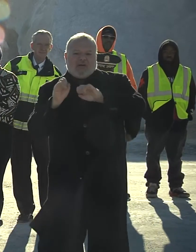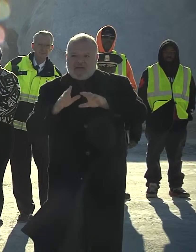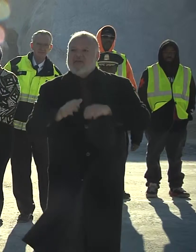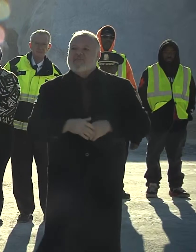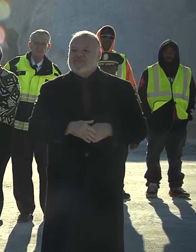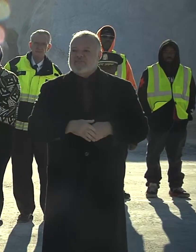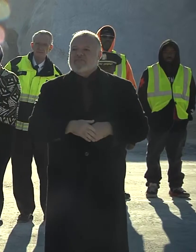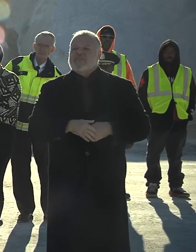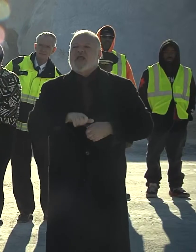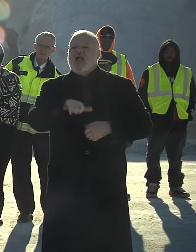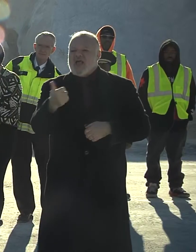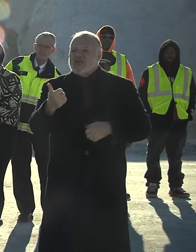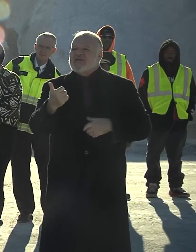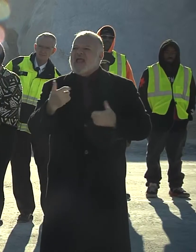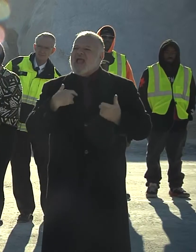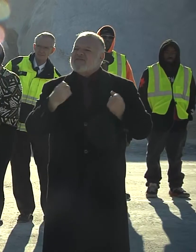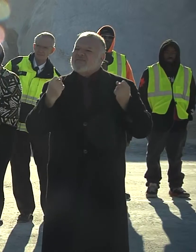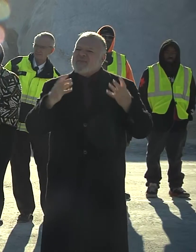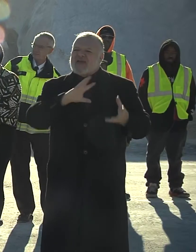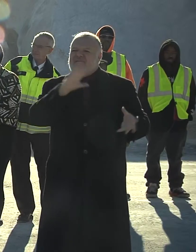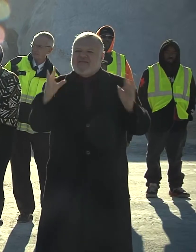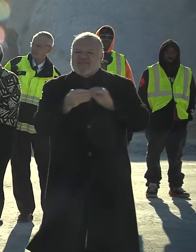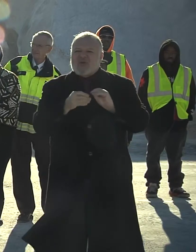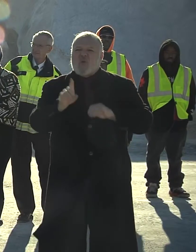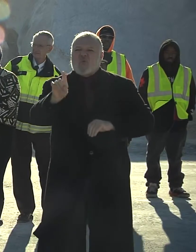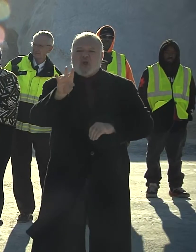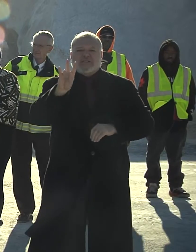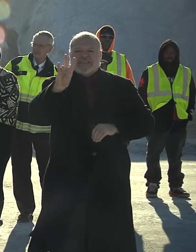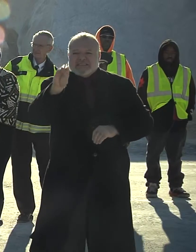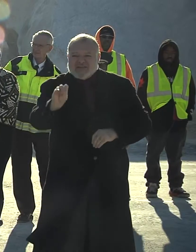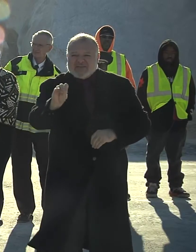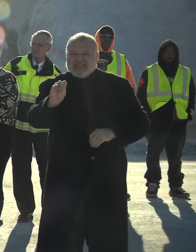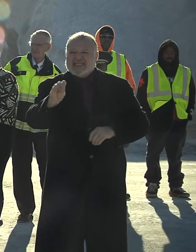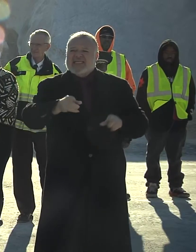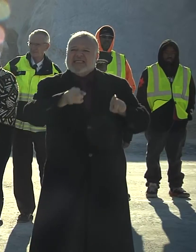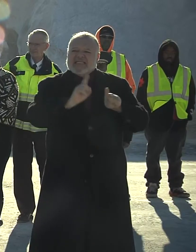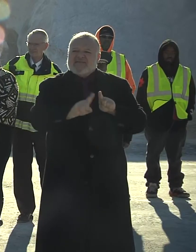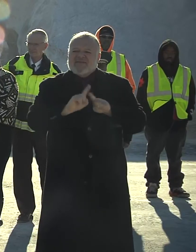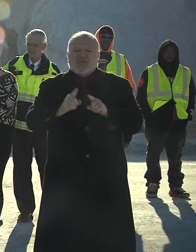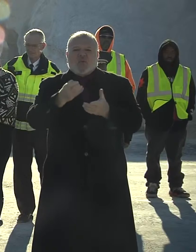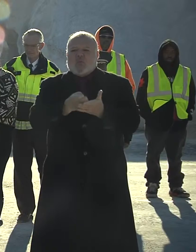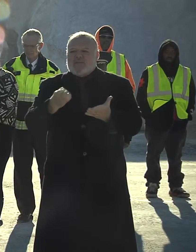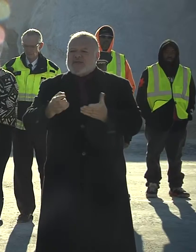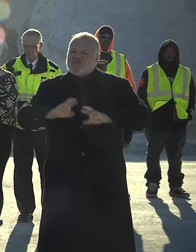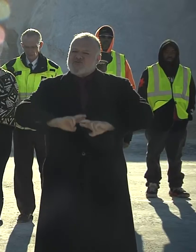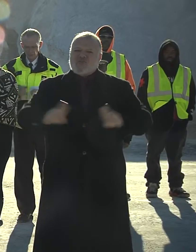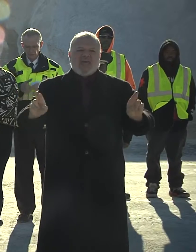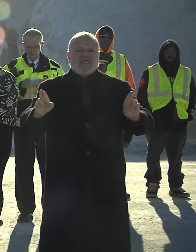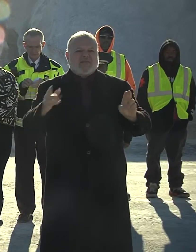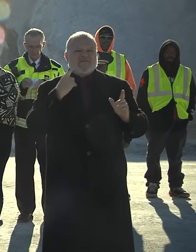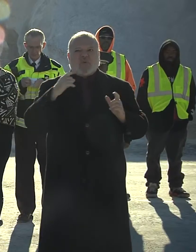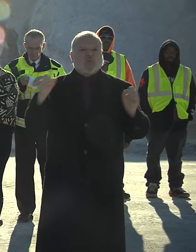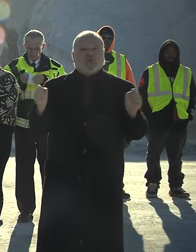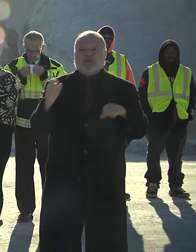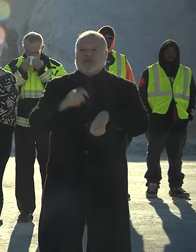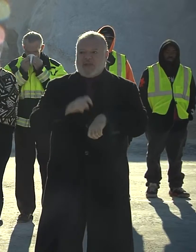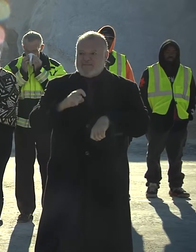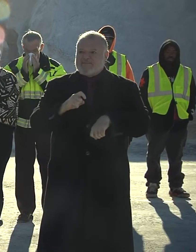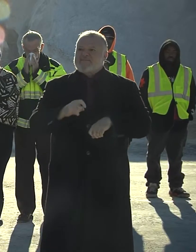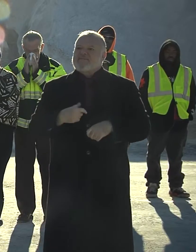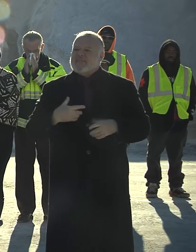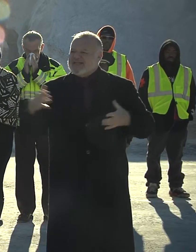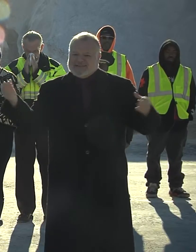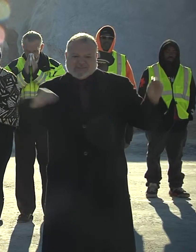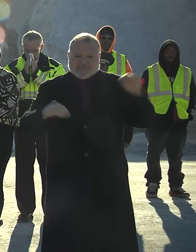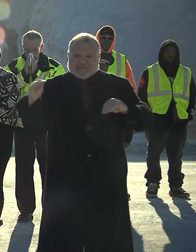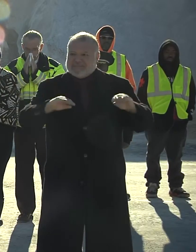170 pieces of in-house snow clearing equipment ready to go at any time of day when a weather event occurs. And